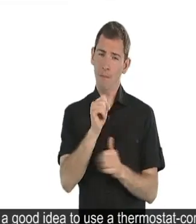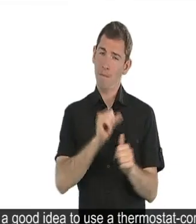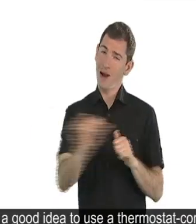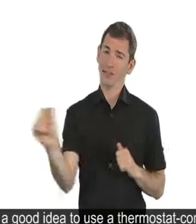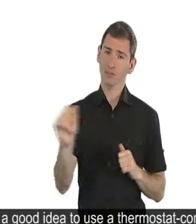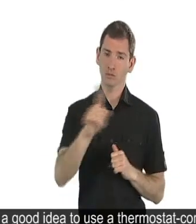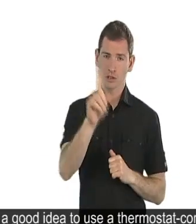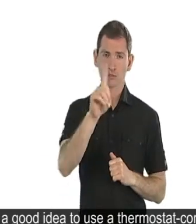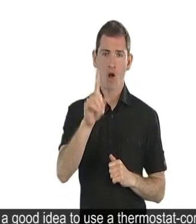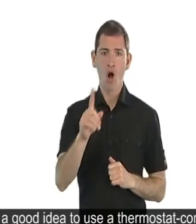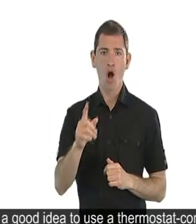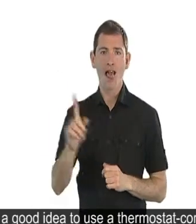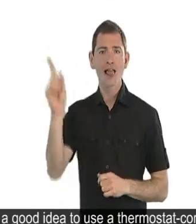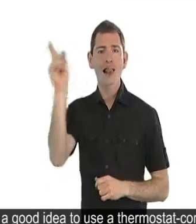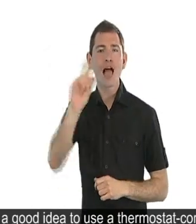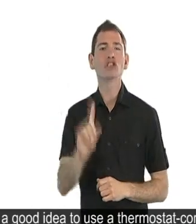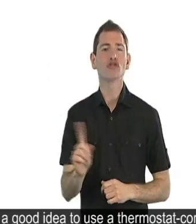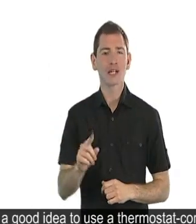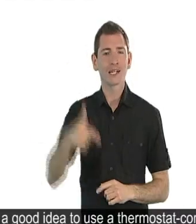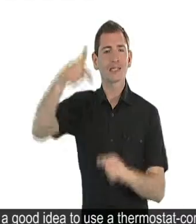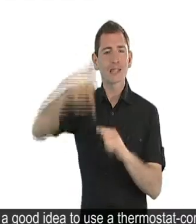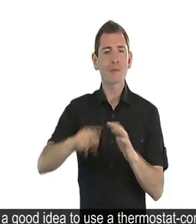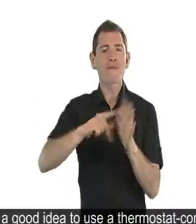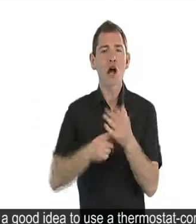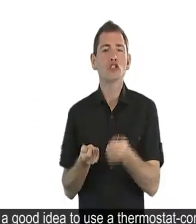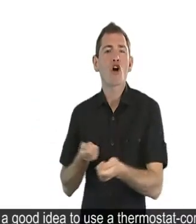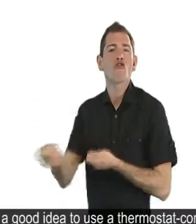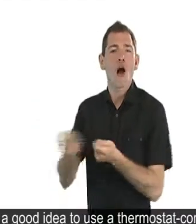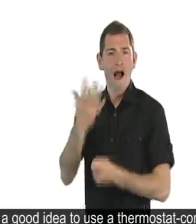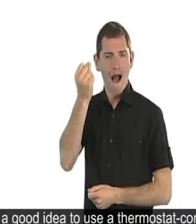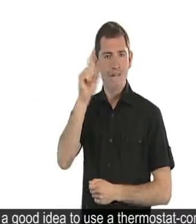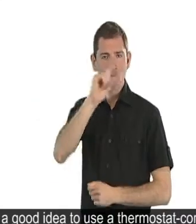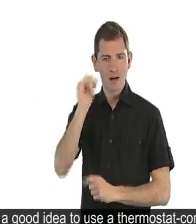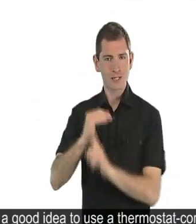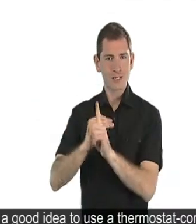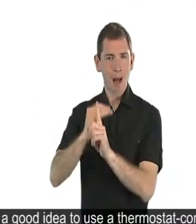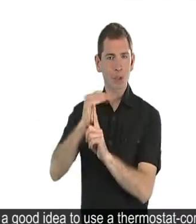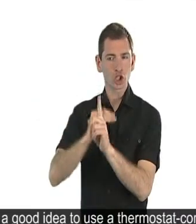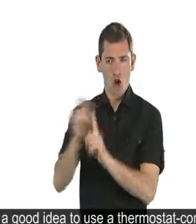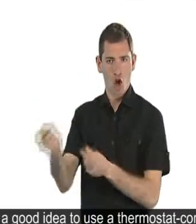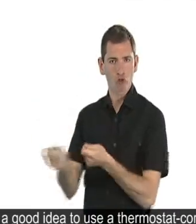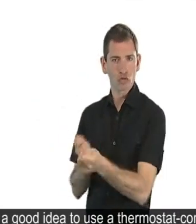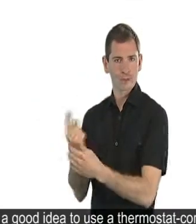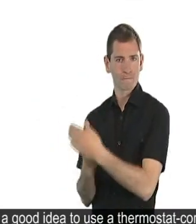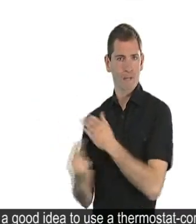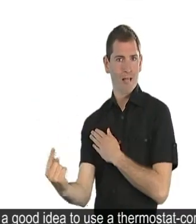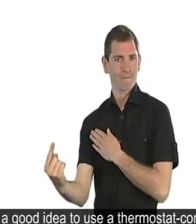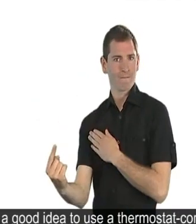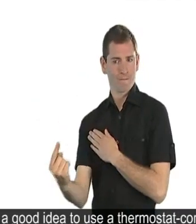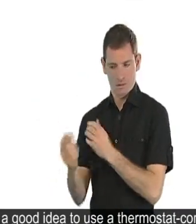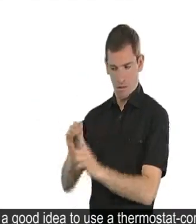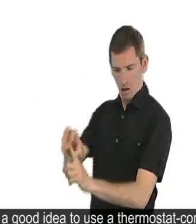It is a good idea to use a thermostat-controlled electric deep fat fryer, which cannot overheat.